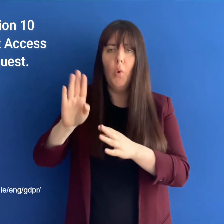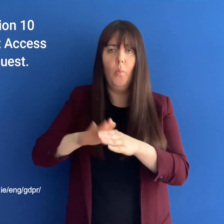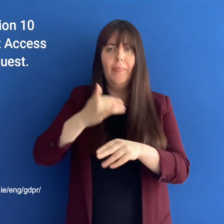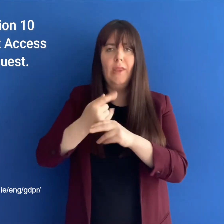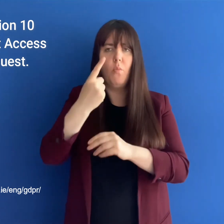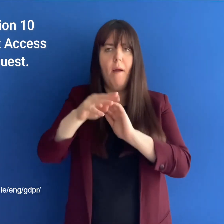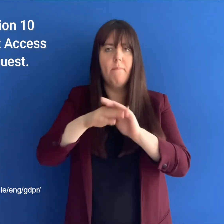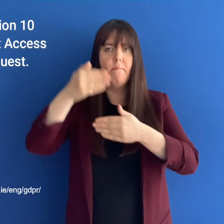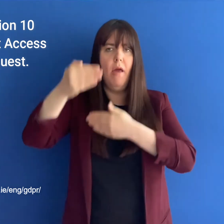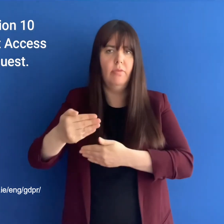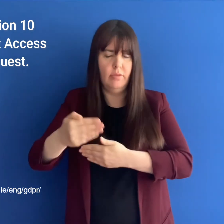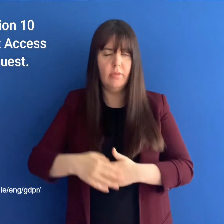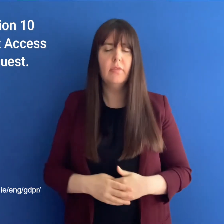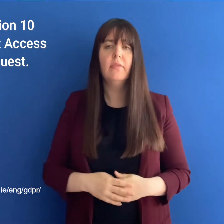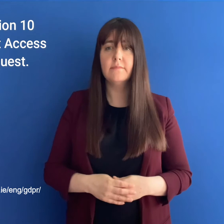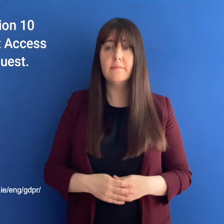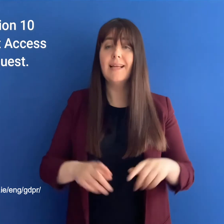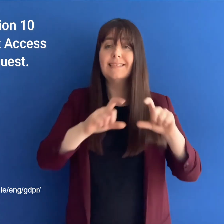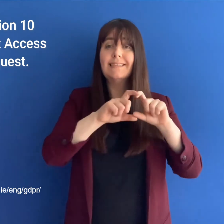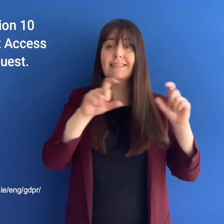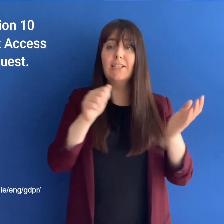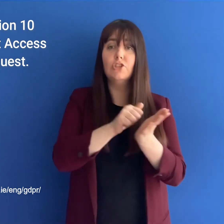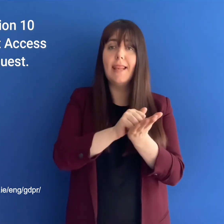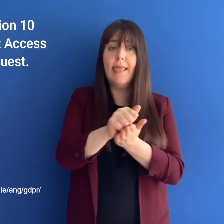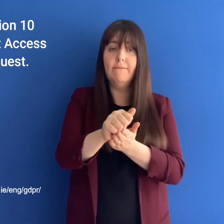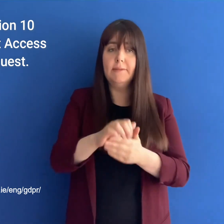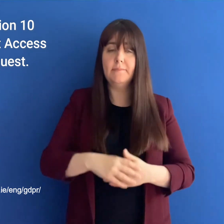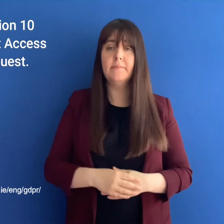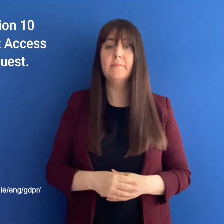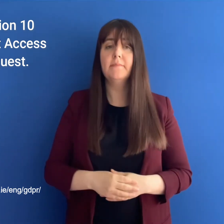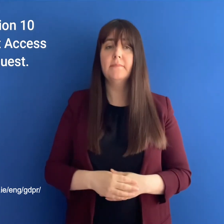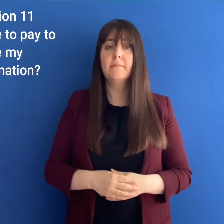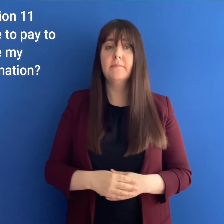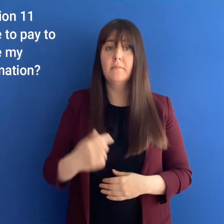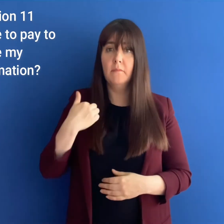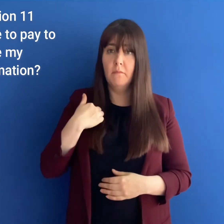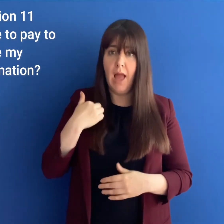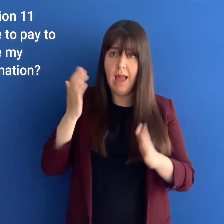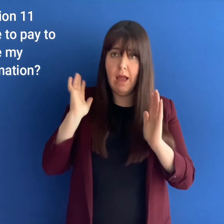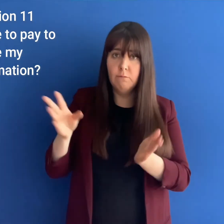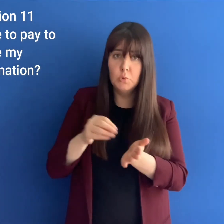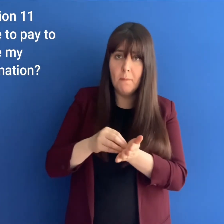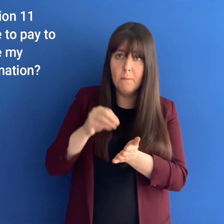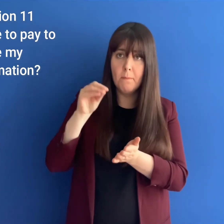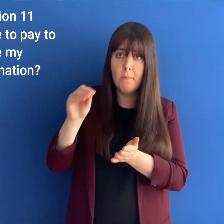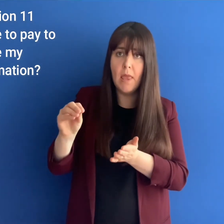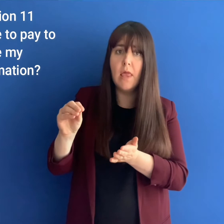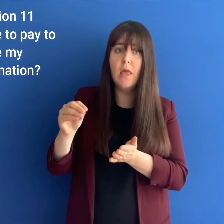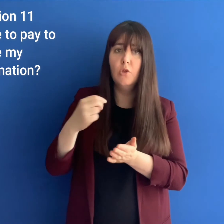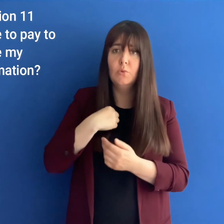All Subject Access requests will be dealt with within 1 month. Section 11. Do I have to